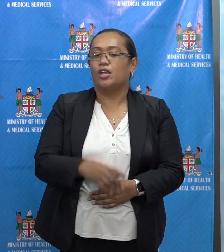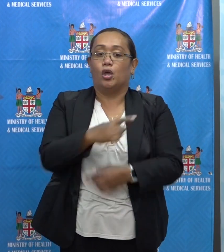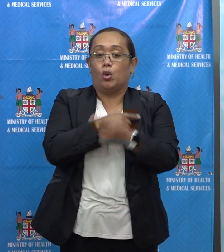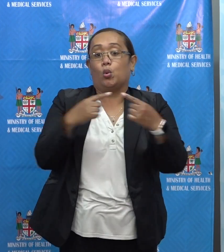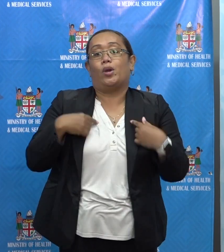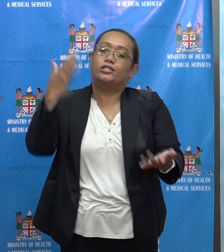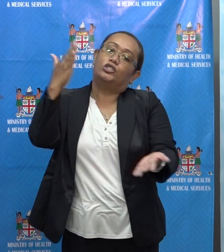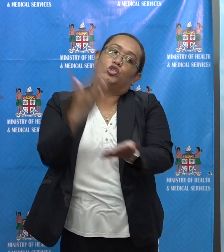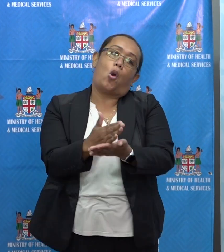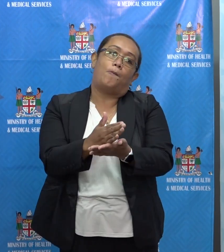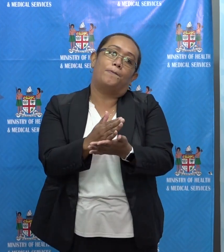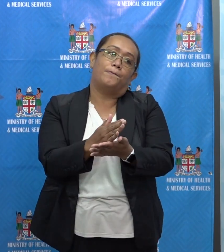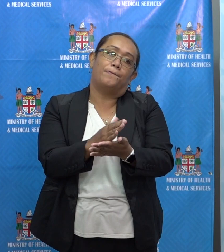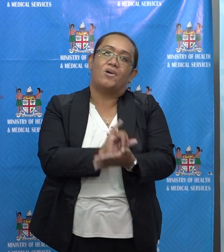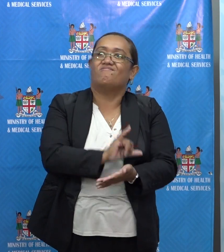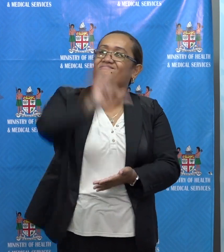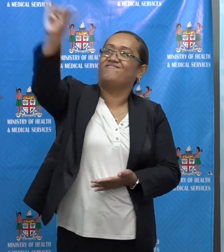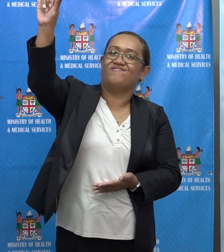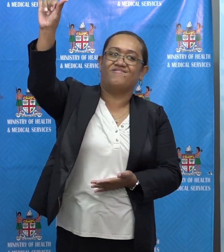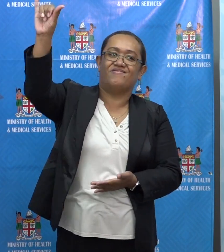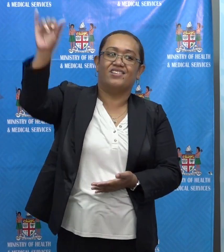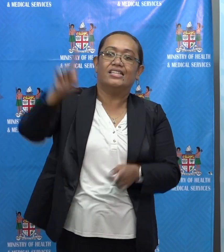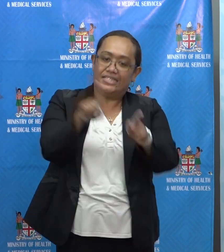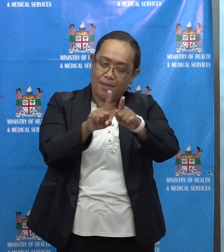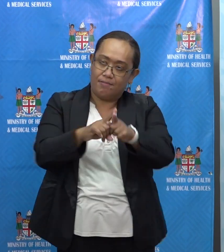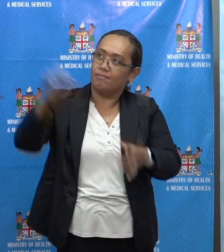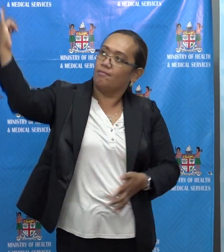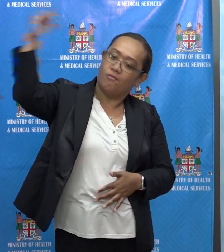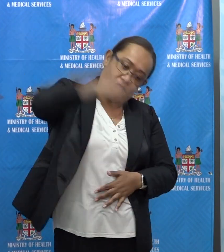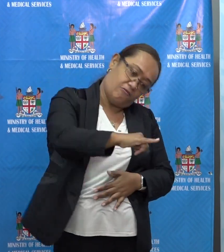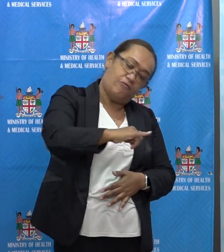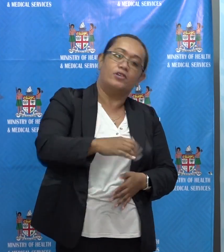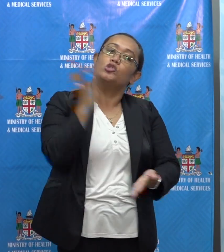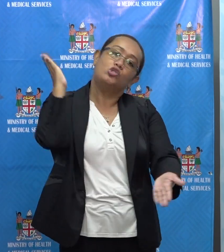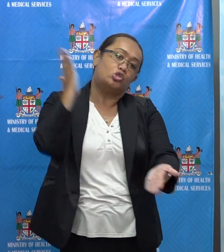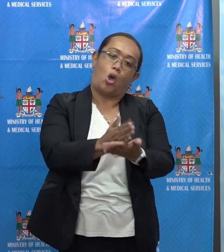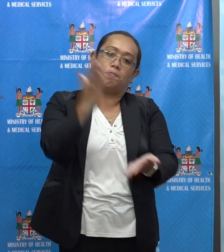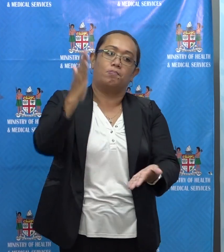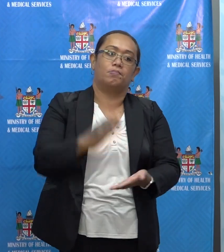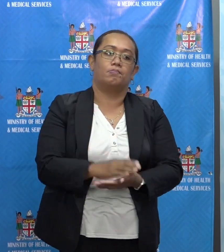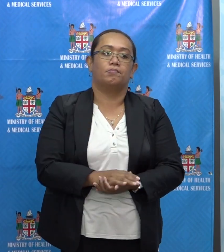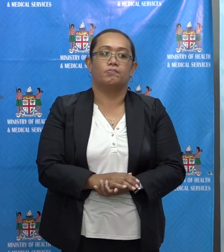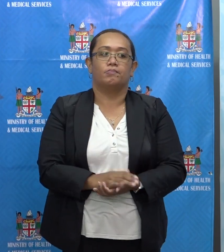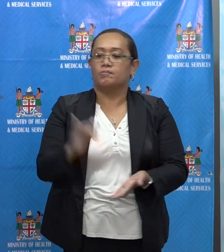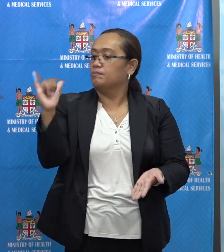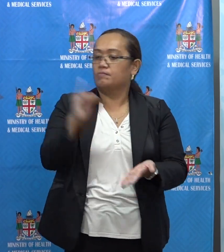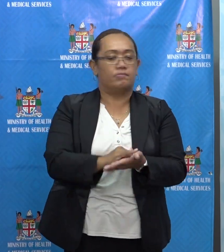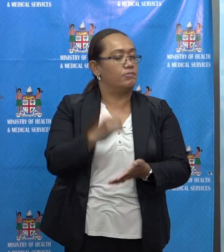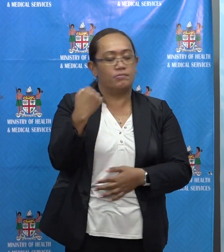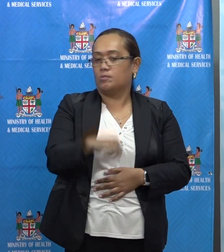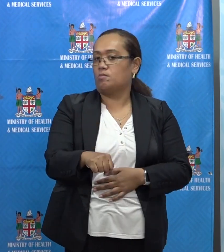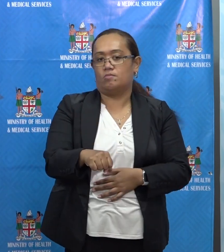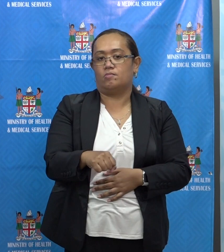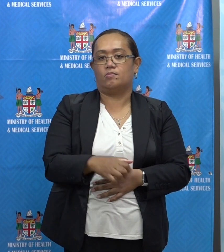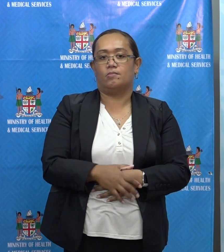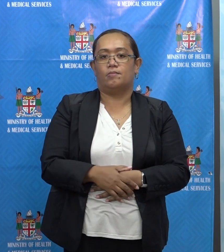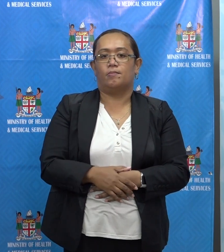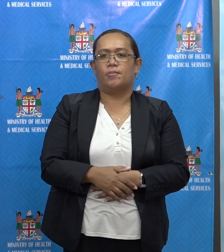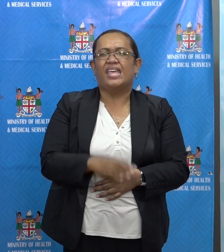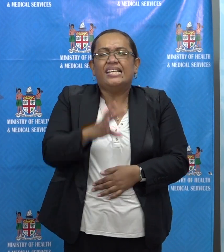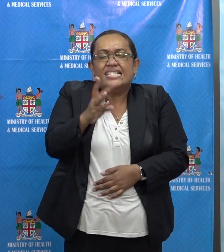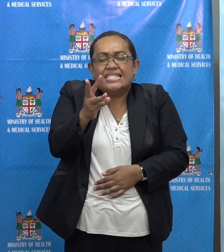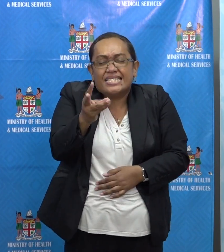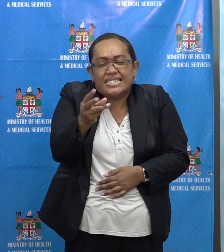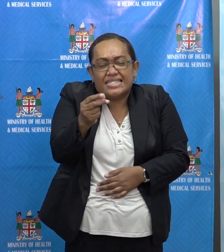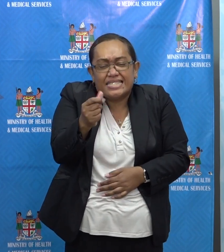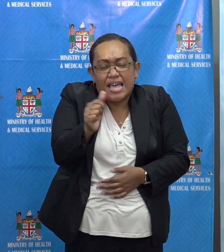the international flights, incoming and outgoing. There are some outgoing flights that are granted on